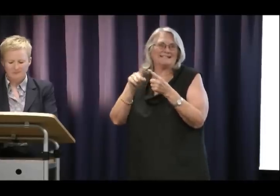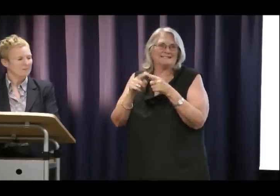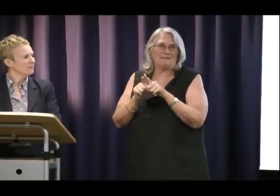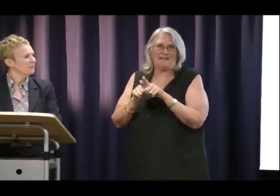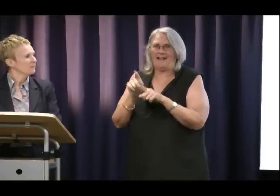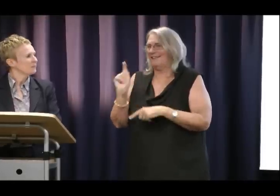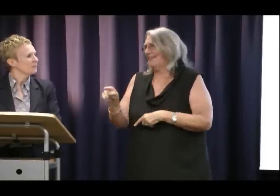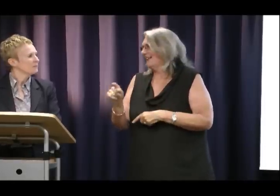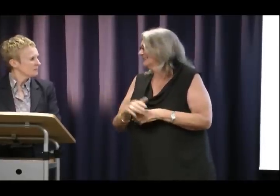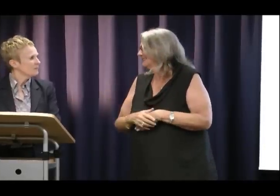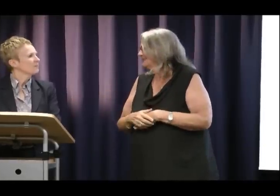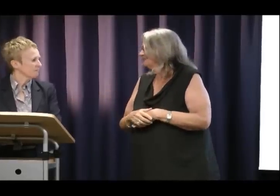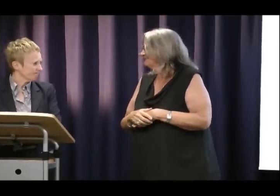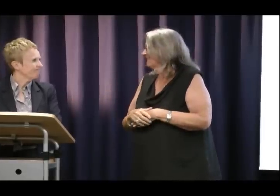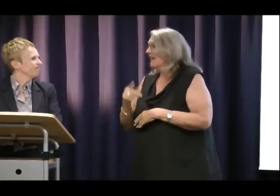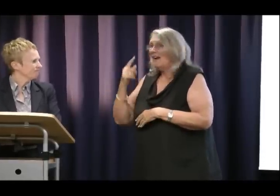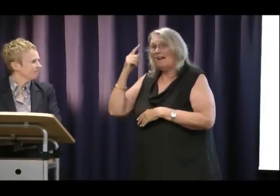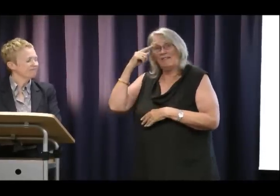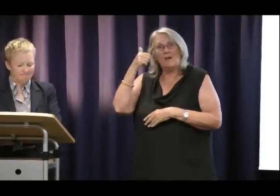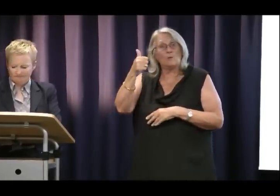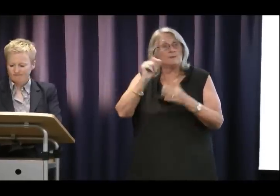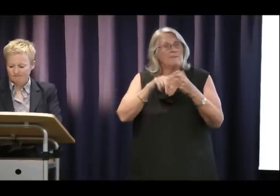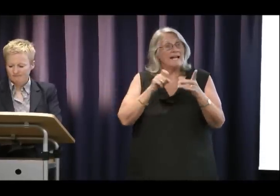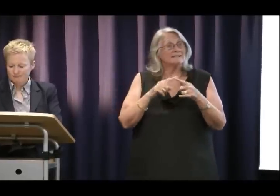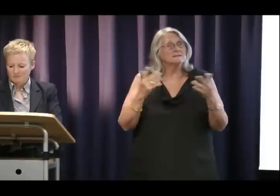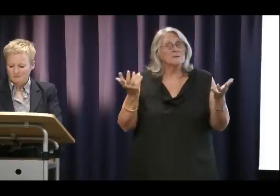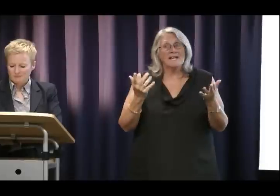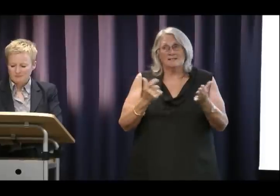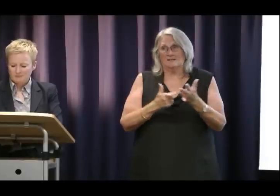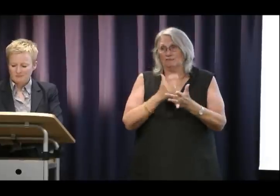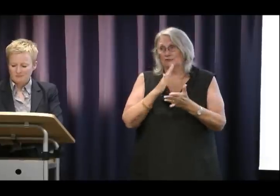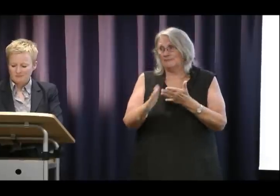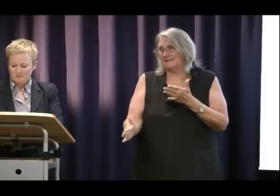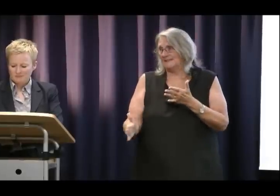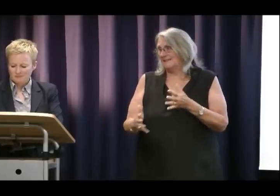it was possible to find a place similar to what we had before.